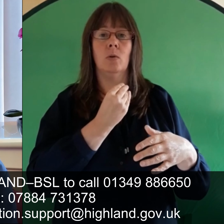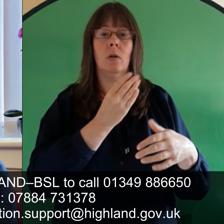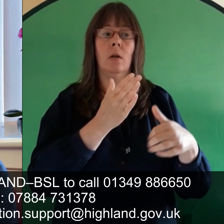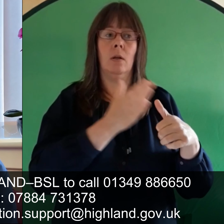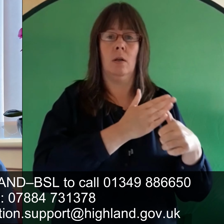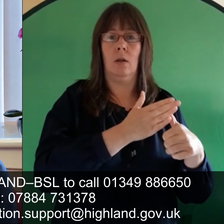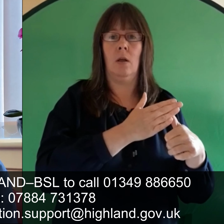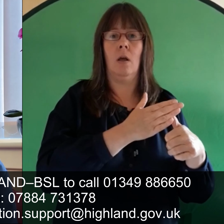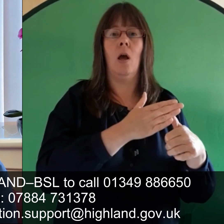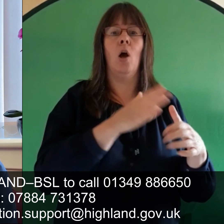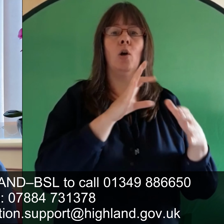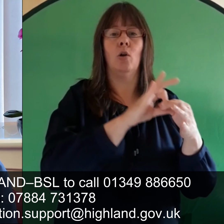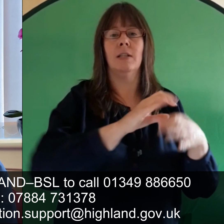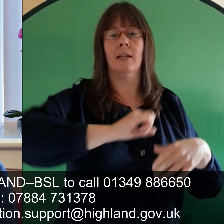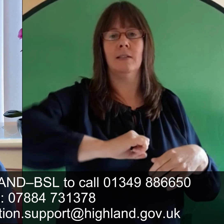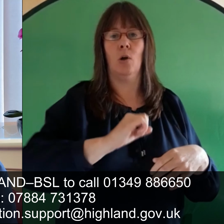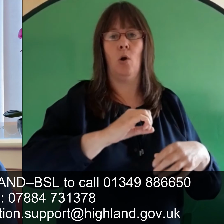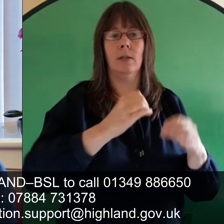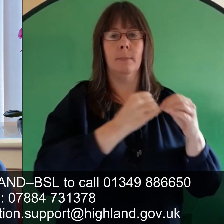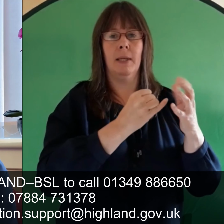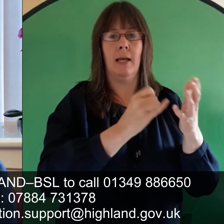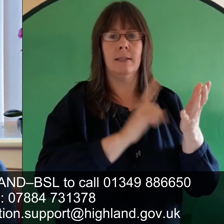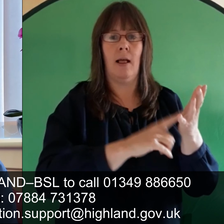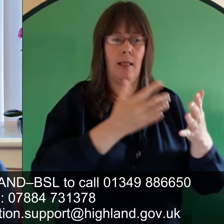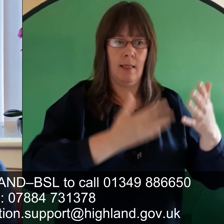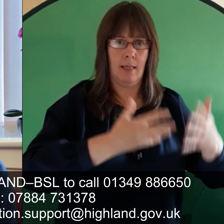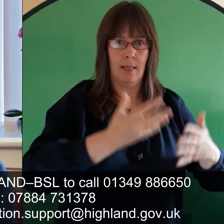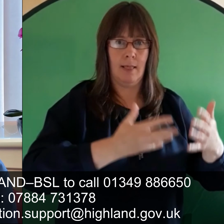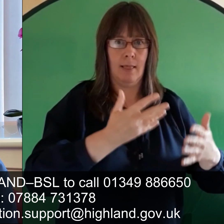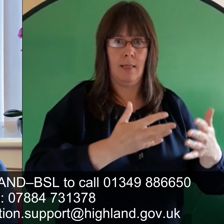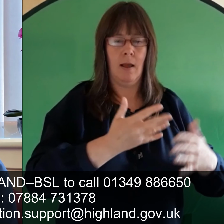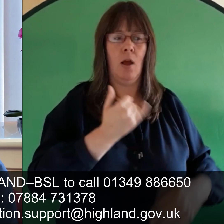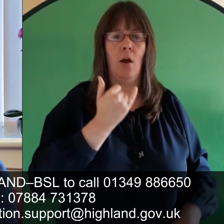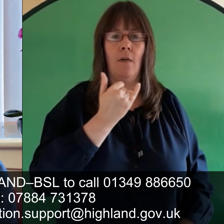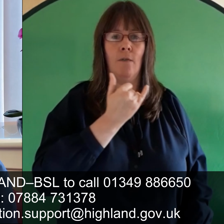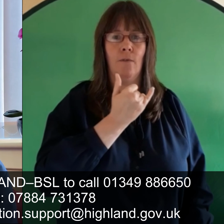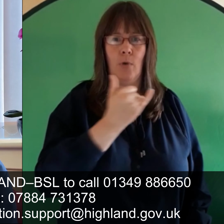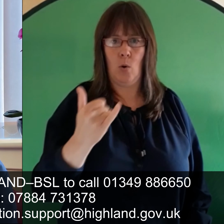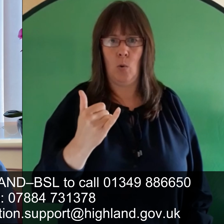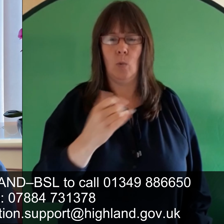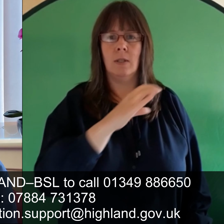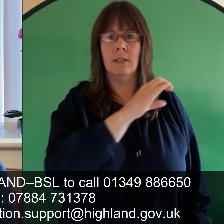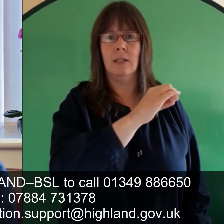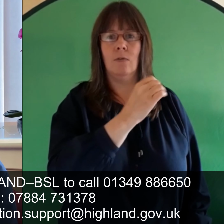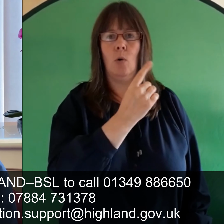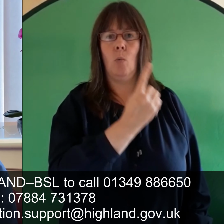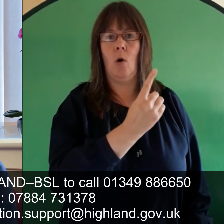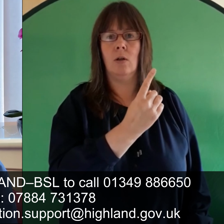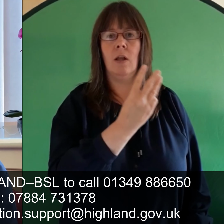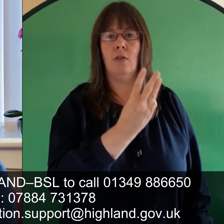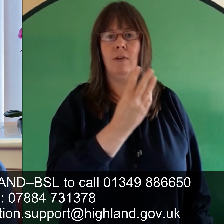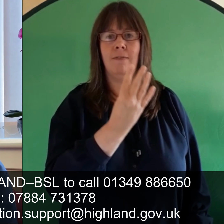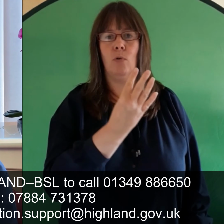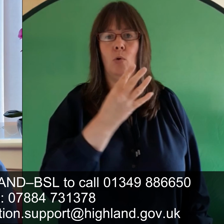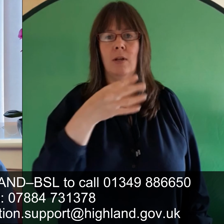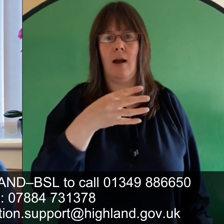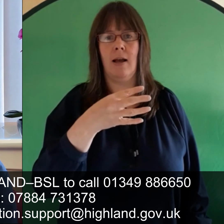ContactScotland-BSL to call 01349